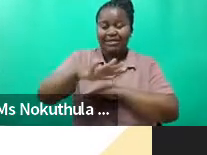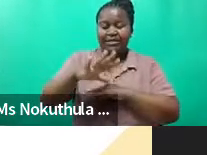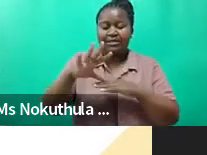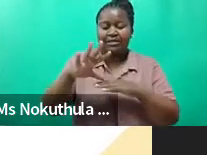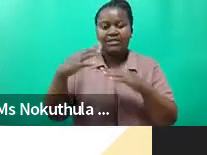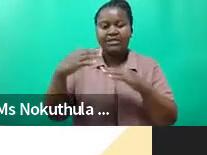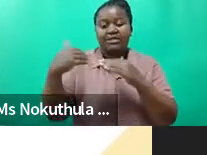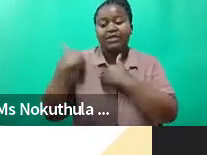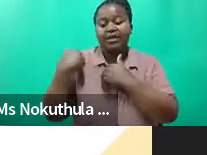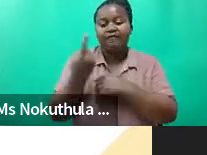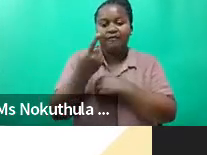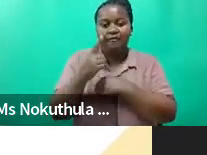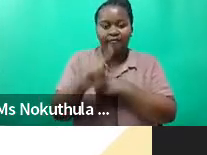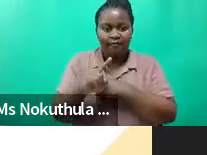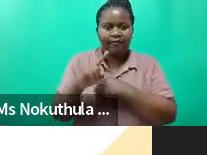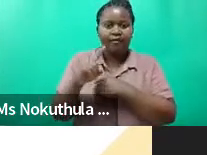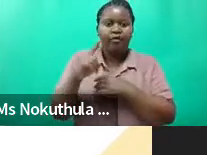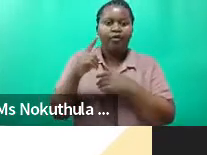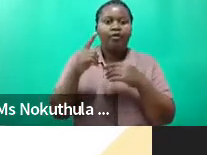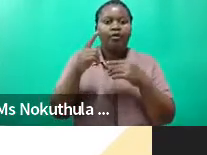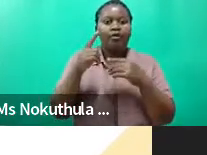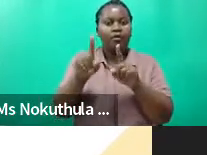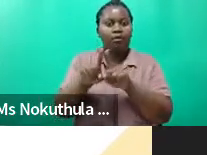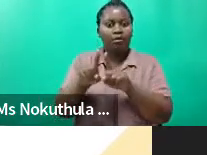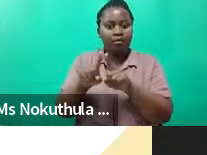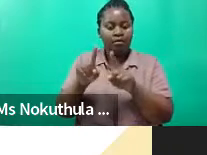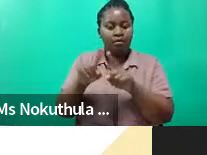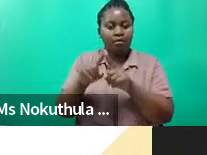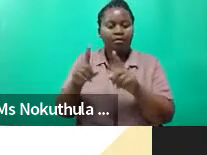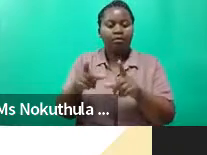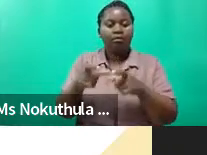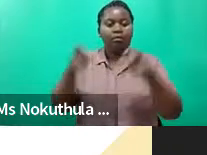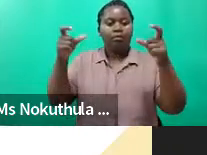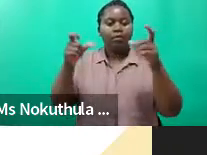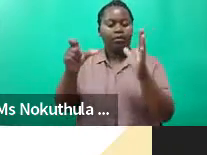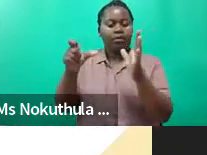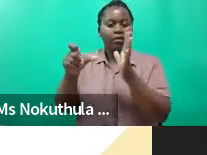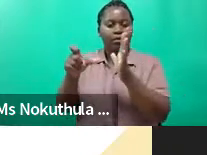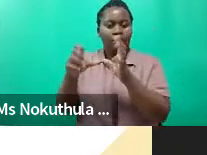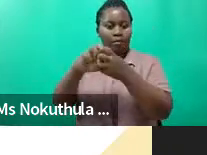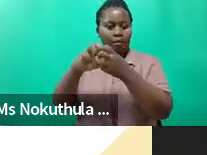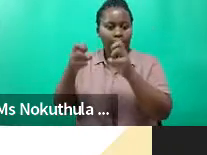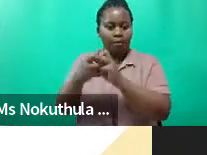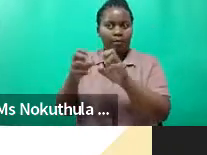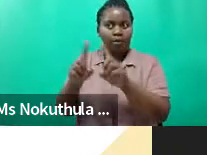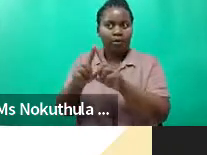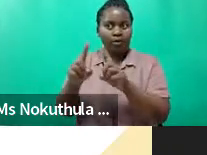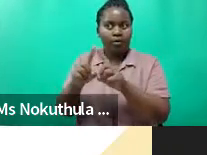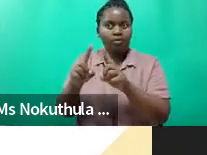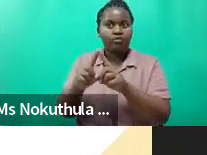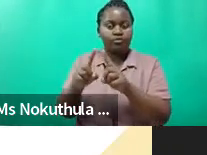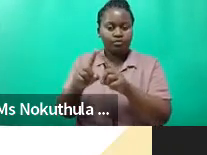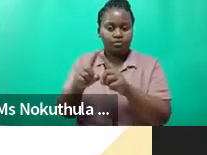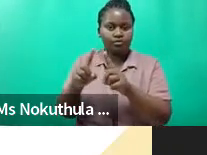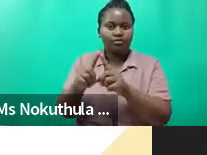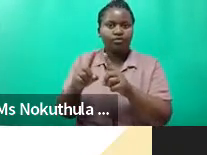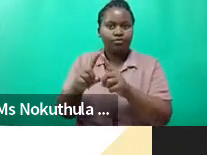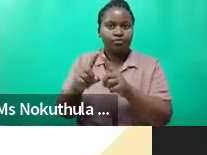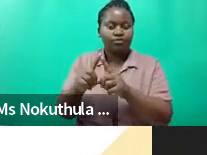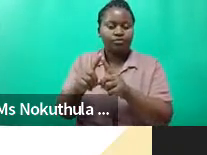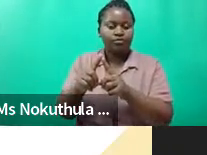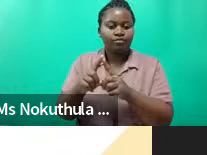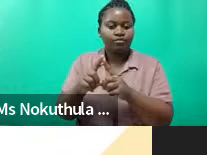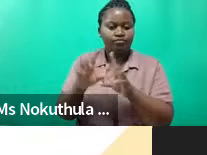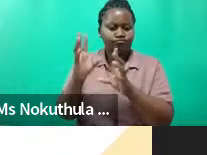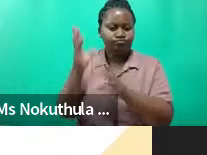So sensory processing is certainly a very big problem and a big challenge that we need to address. So